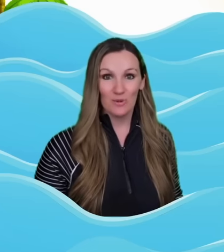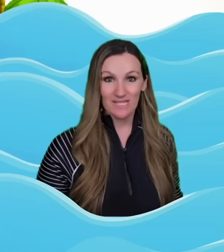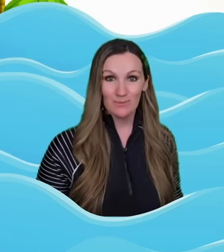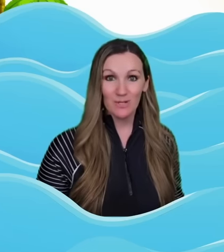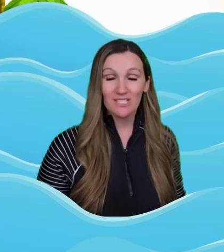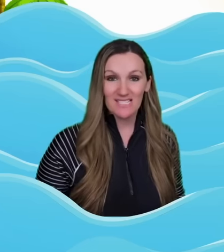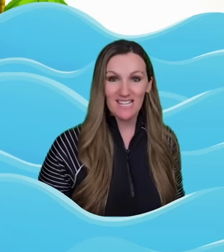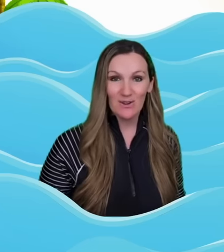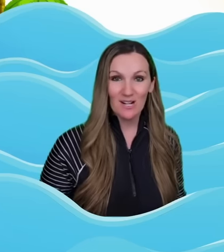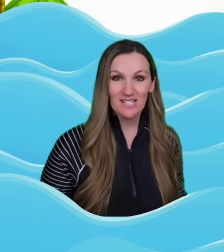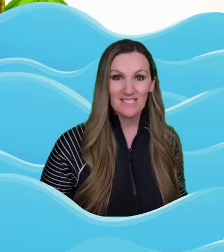whisper seahorse?